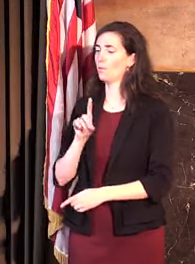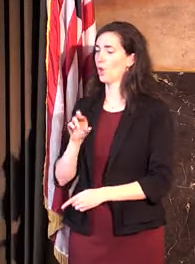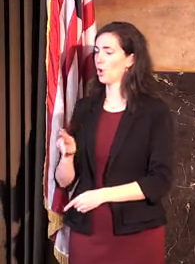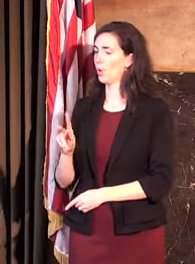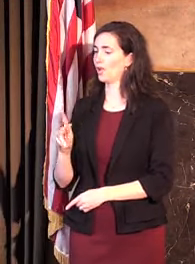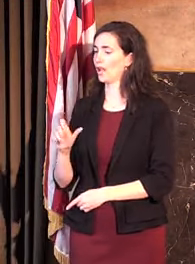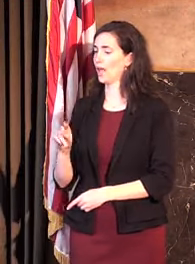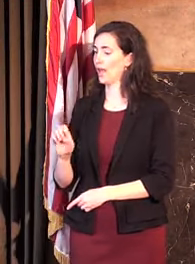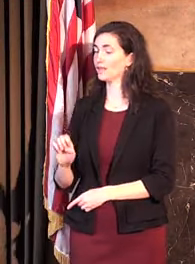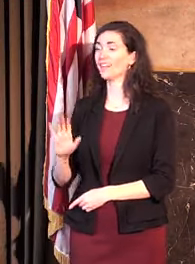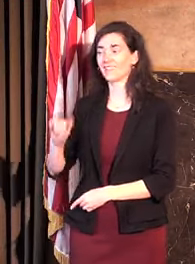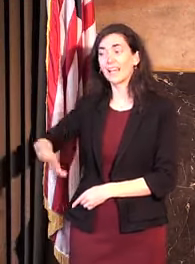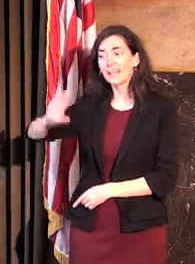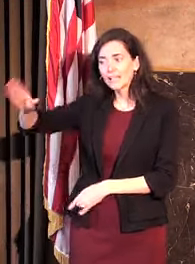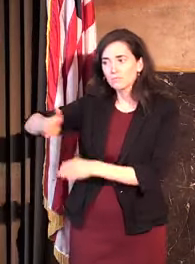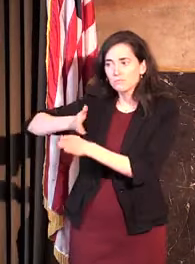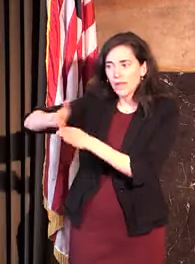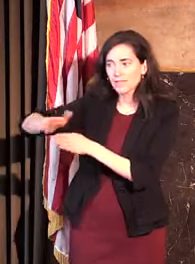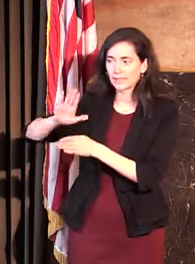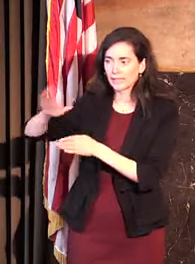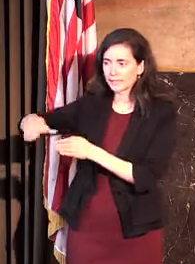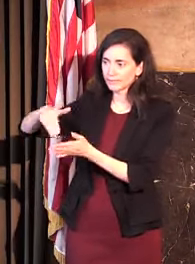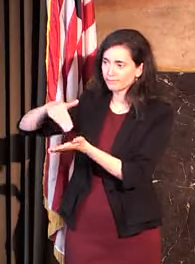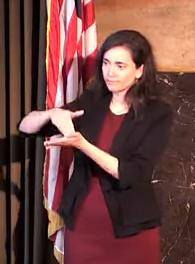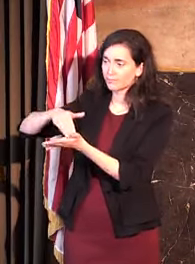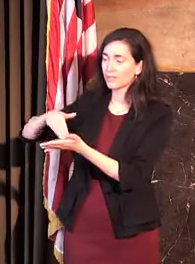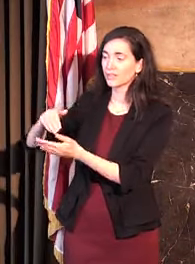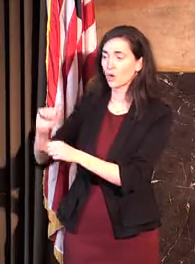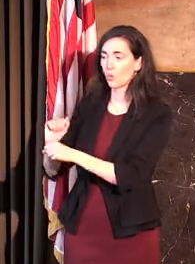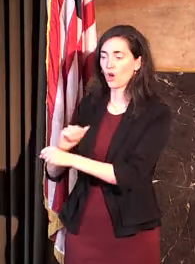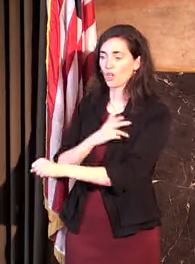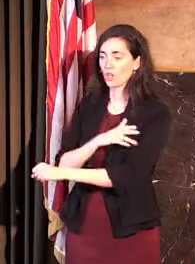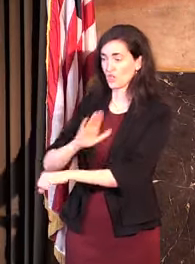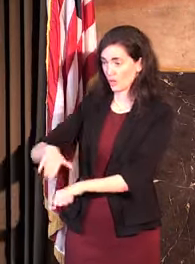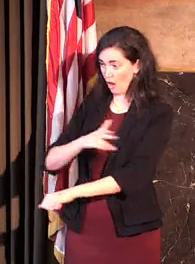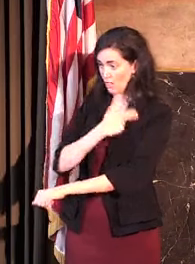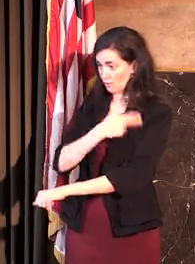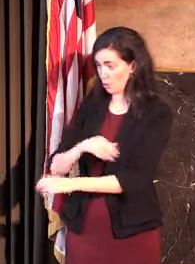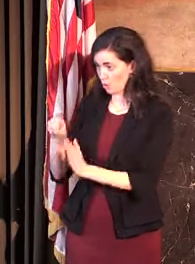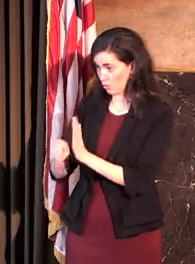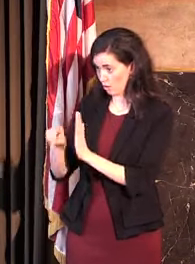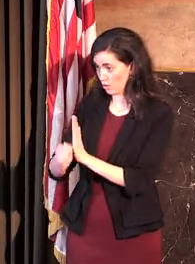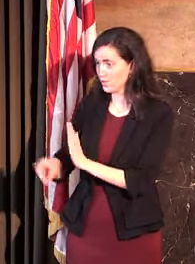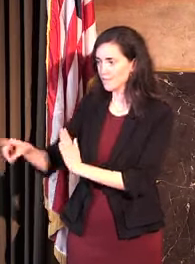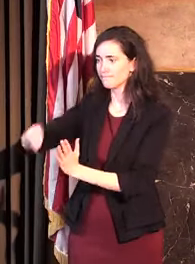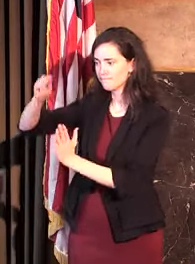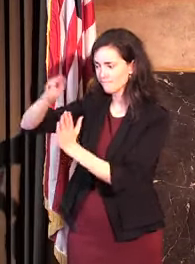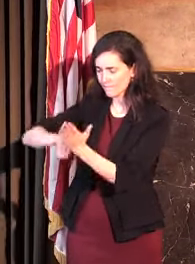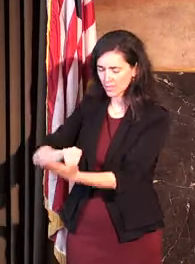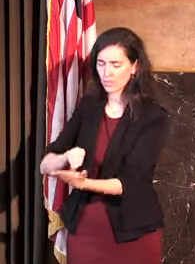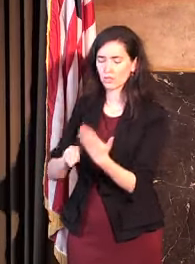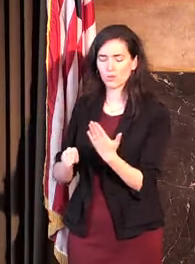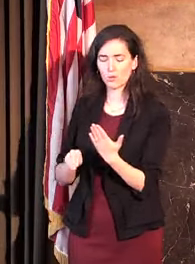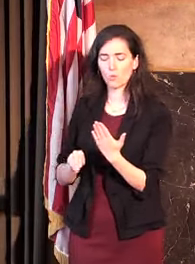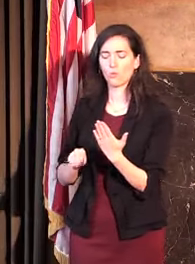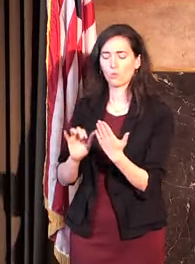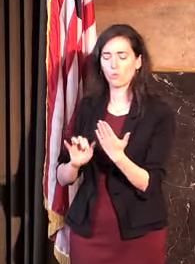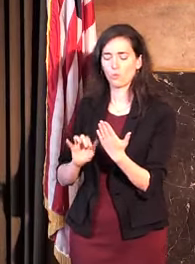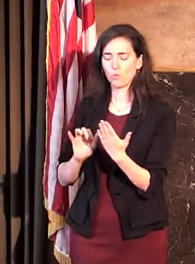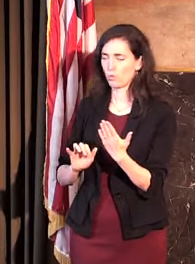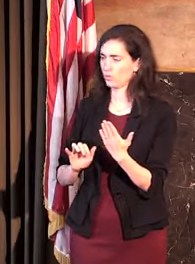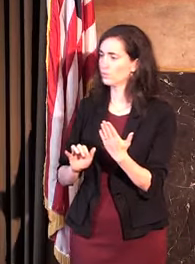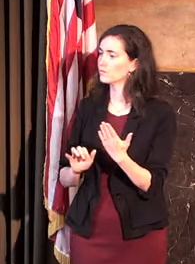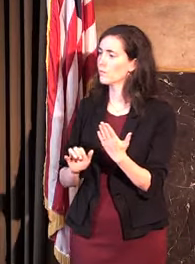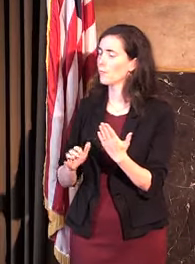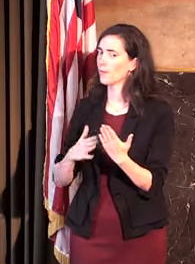is his specialty, and he's with Children's Hospital in New Orleans. For all those reasons and many more, it is certainly